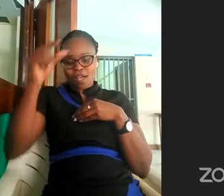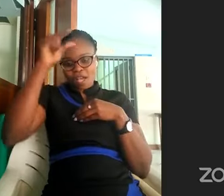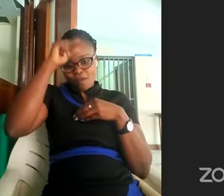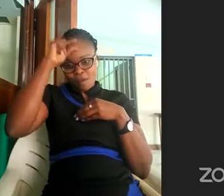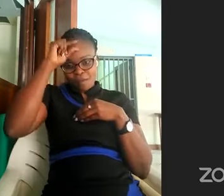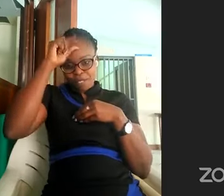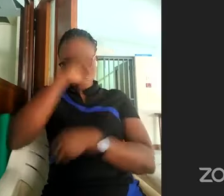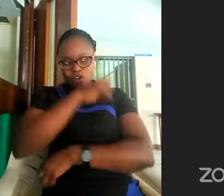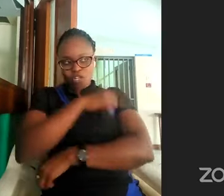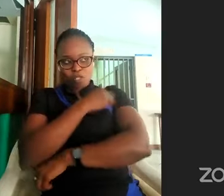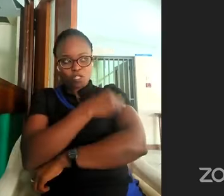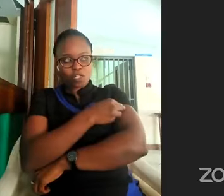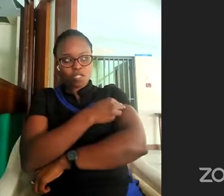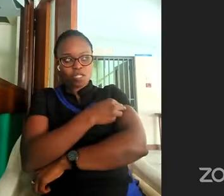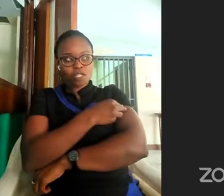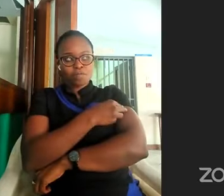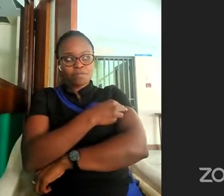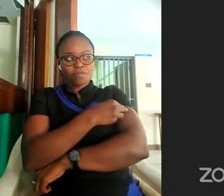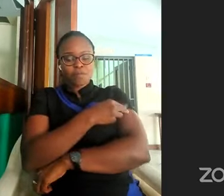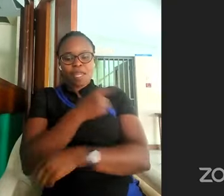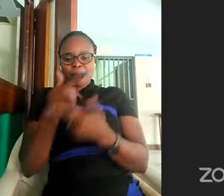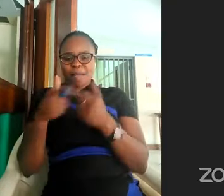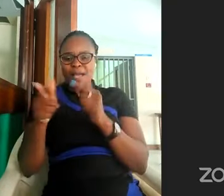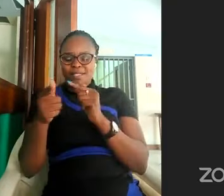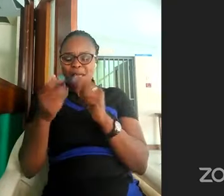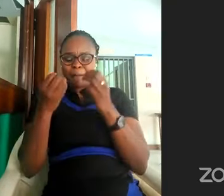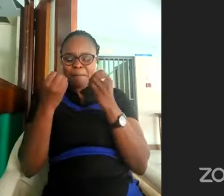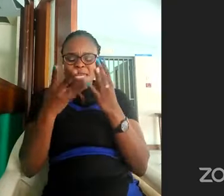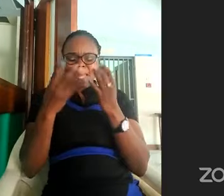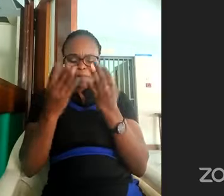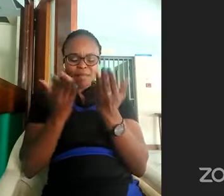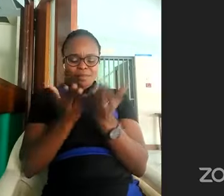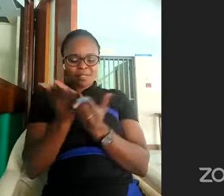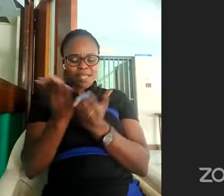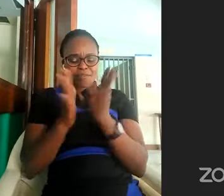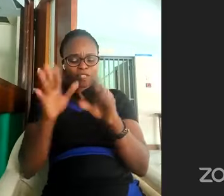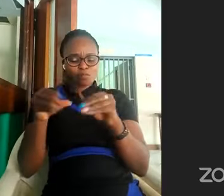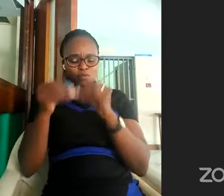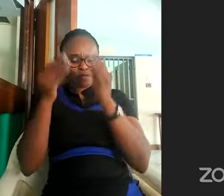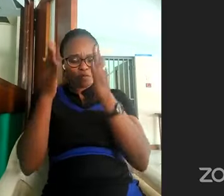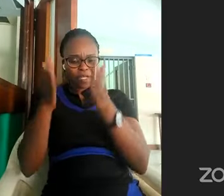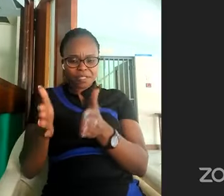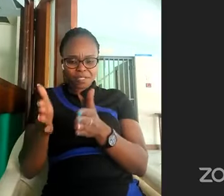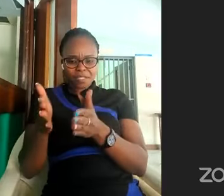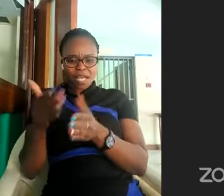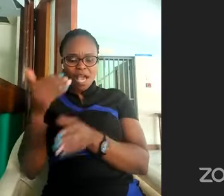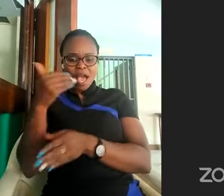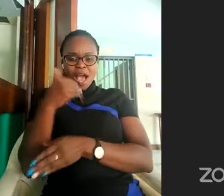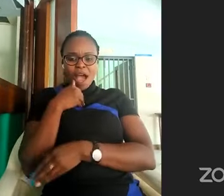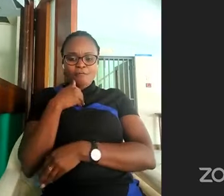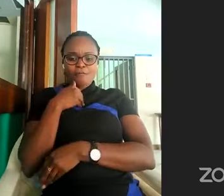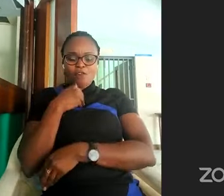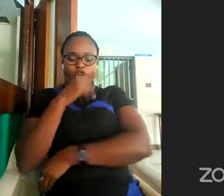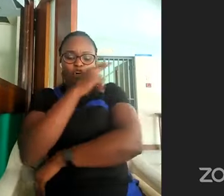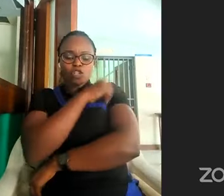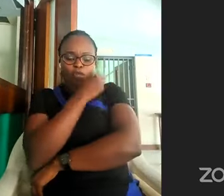service providers there, some of them, especially the major ones, have their clinics outside. So you'll find that maybe you are